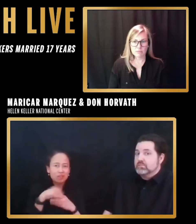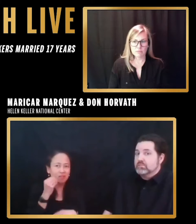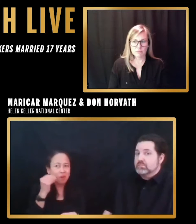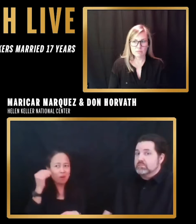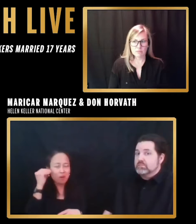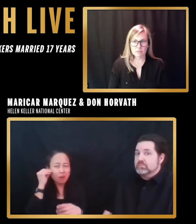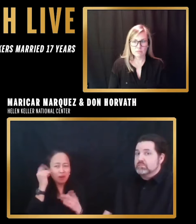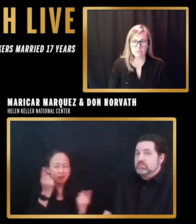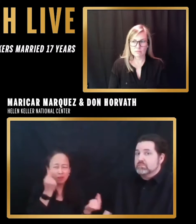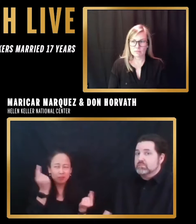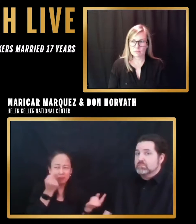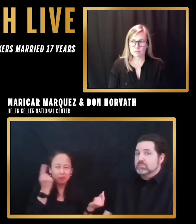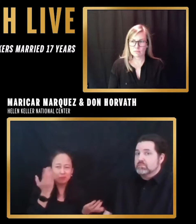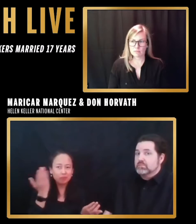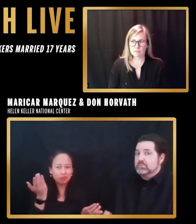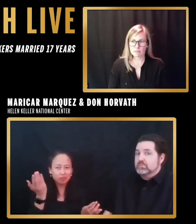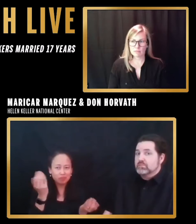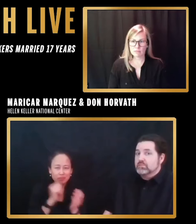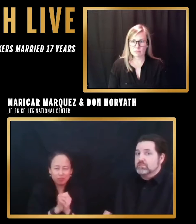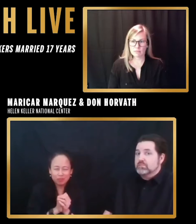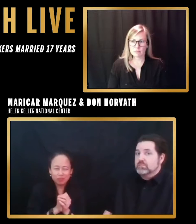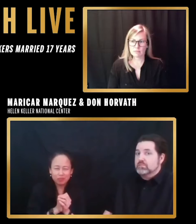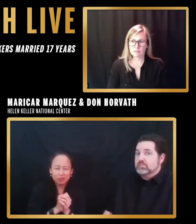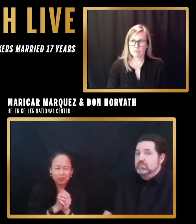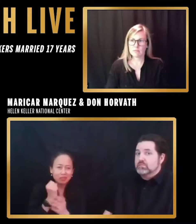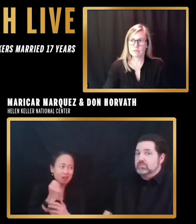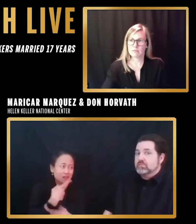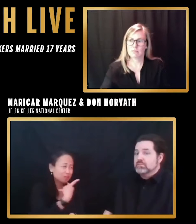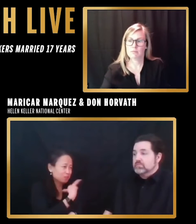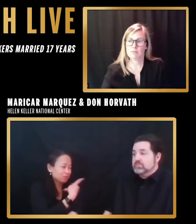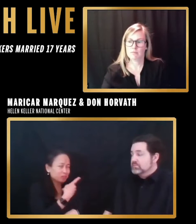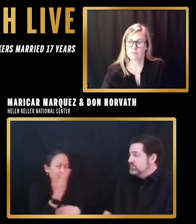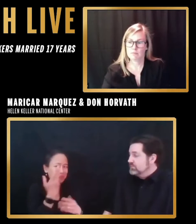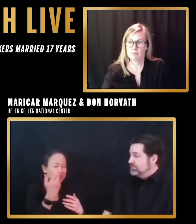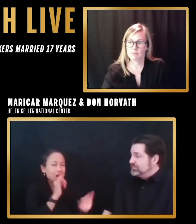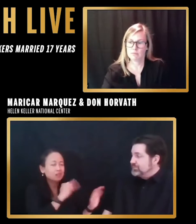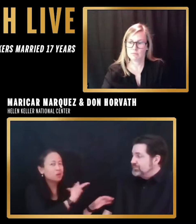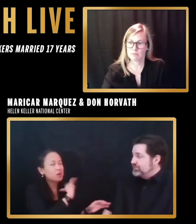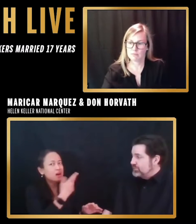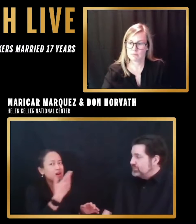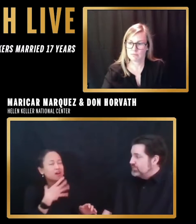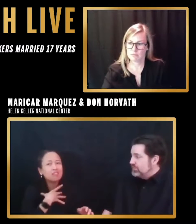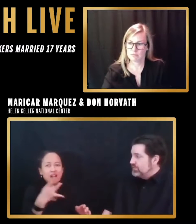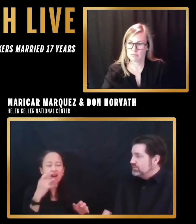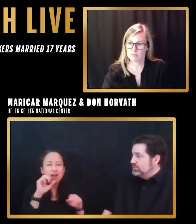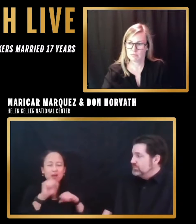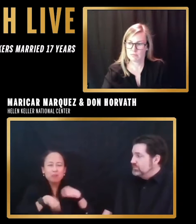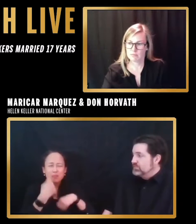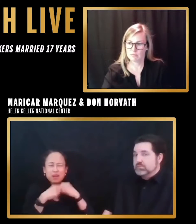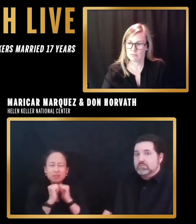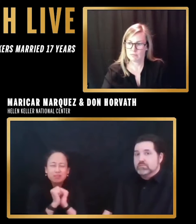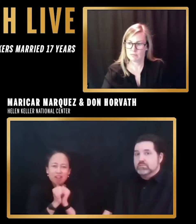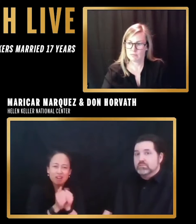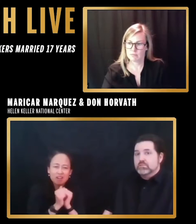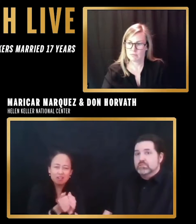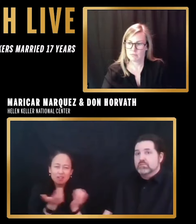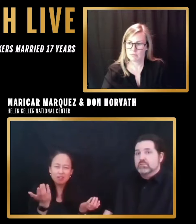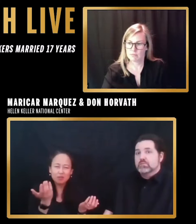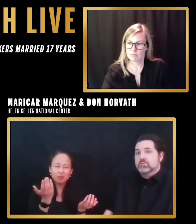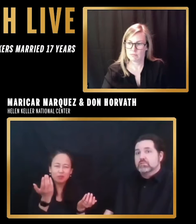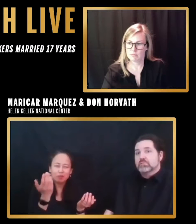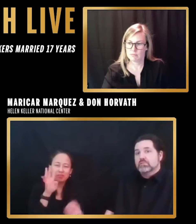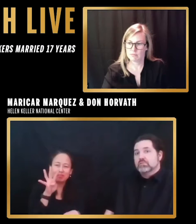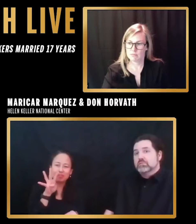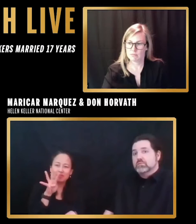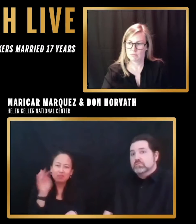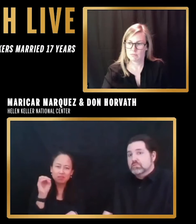not just me, it's everybody that's affected. We just can't be as active as we're used to being. We've been home a lot more. We like